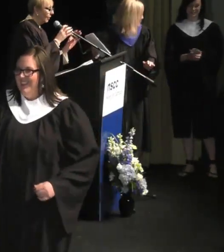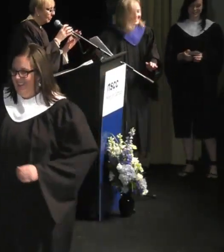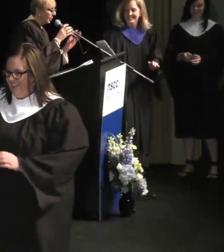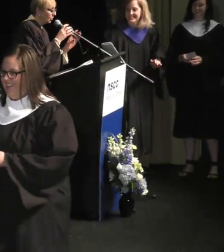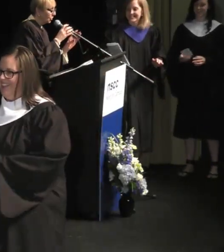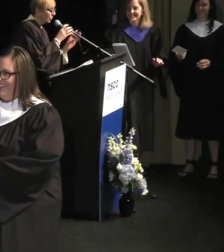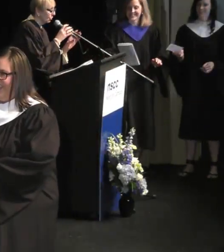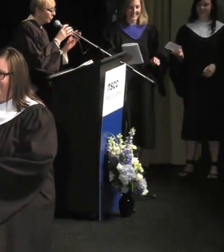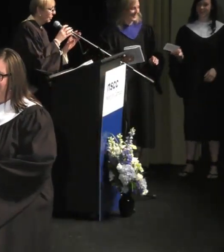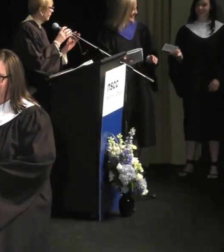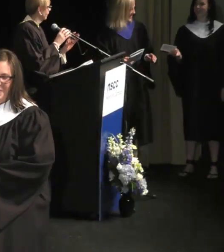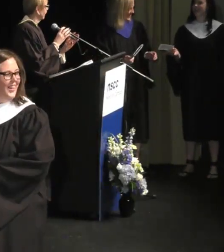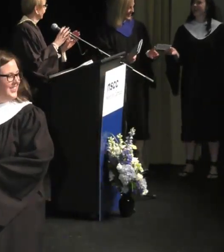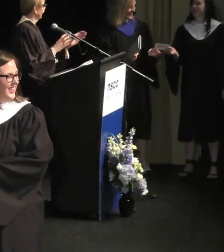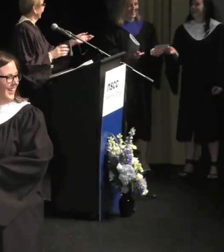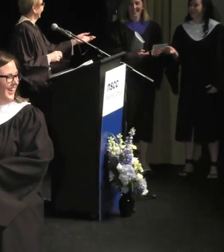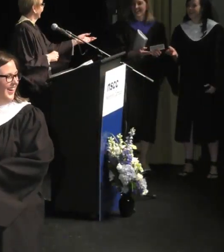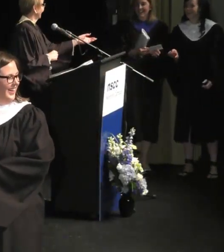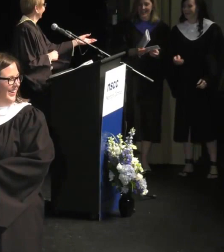They're a rambunctious group.